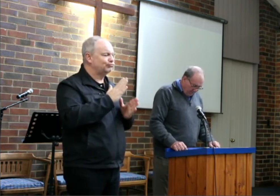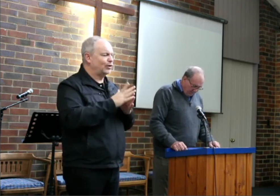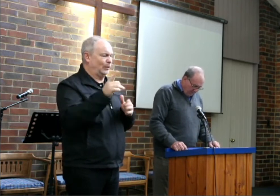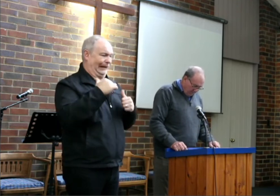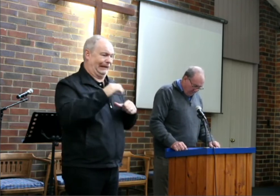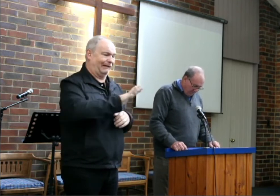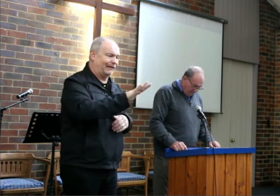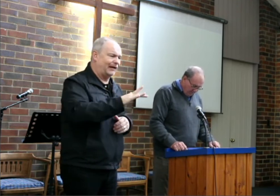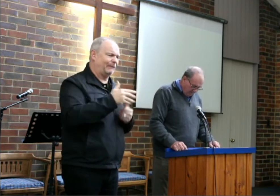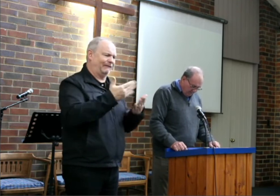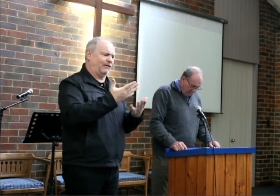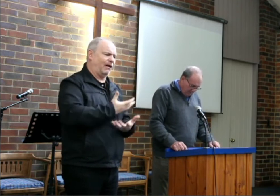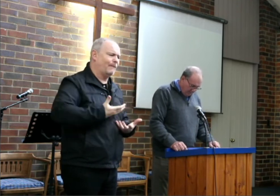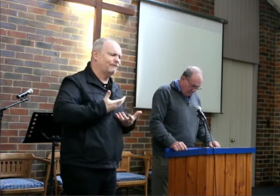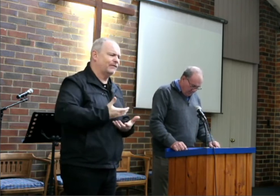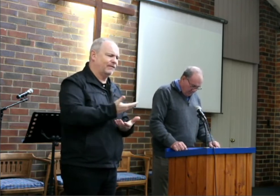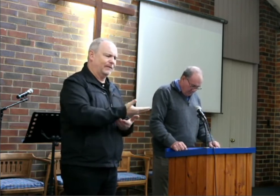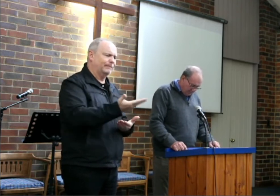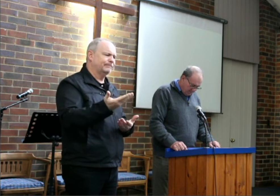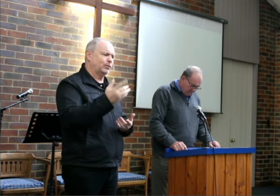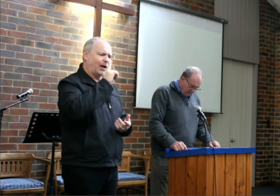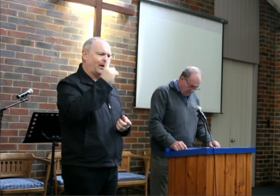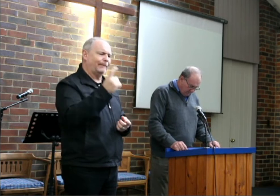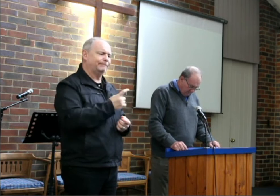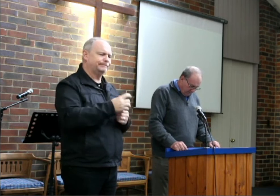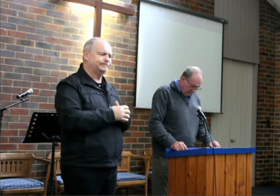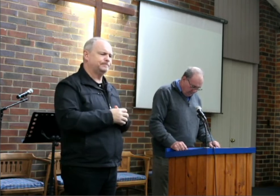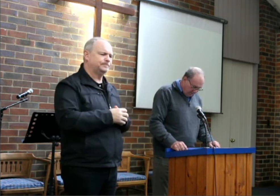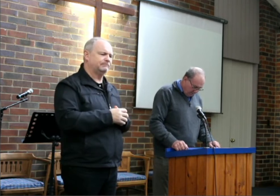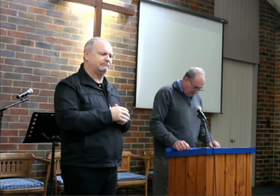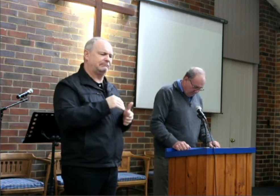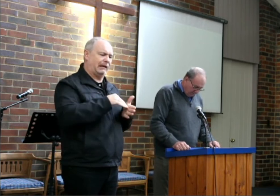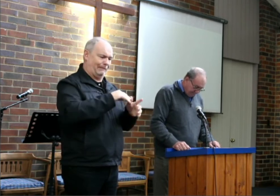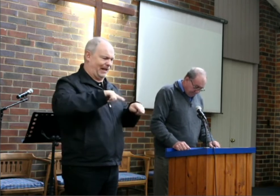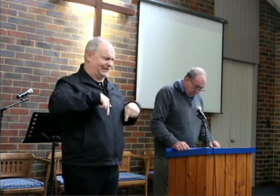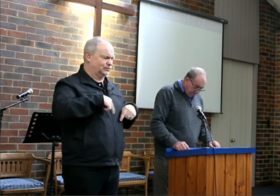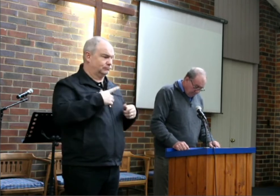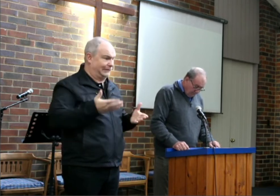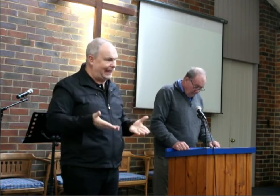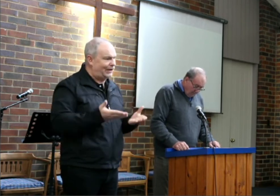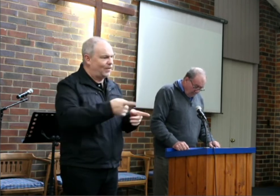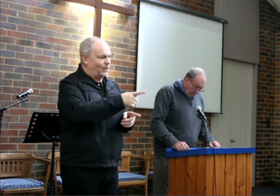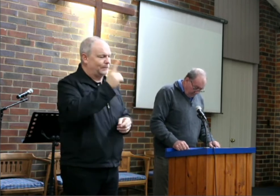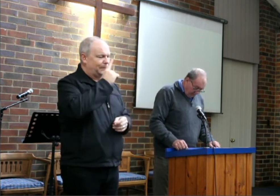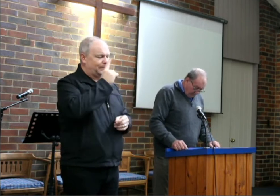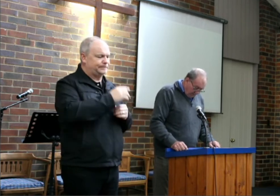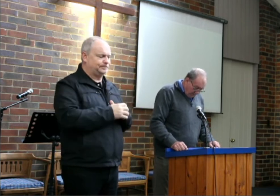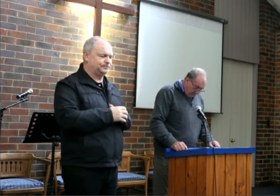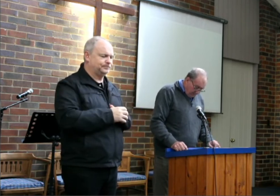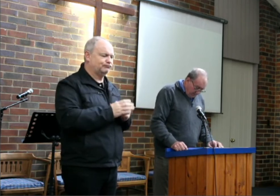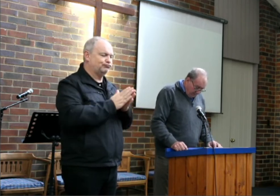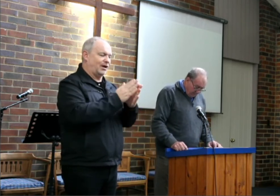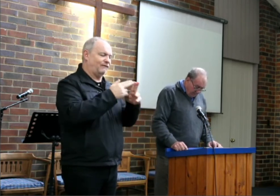them, Father, and comfort them and be with them and help us to encourage them as well. We pray for